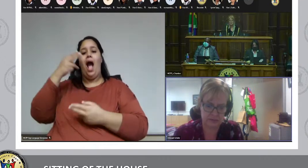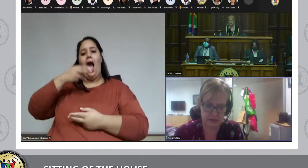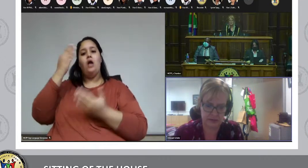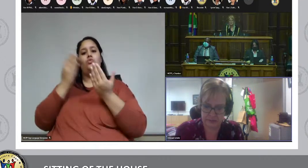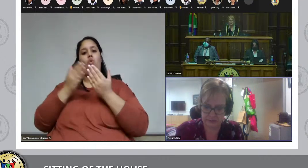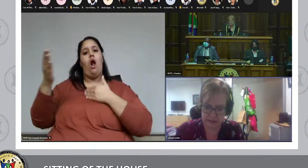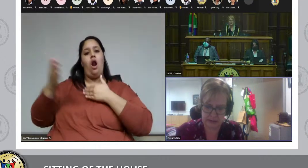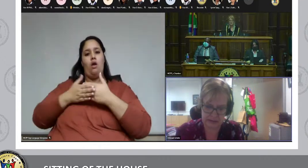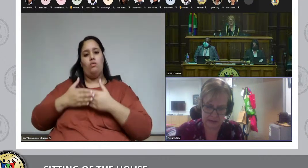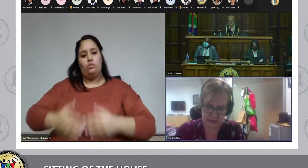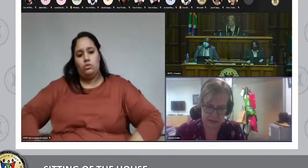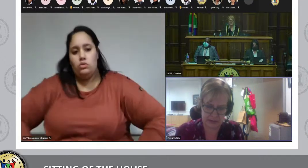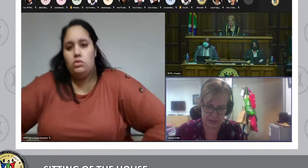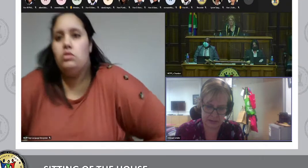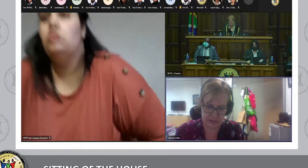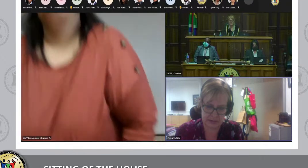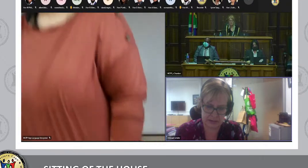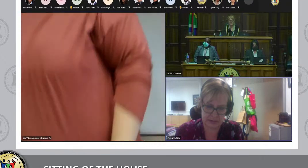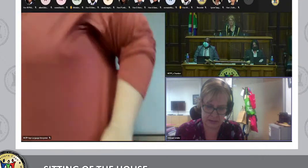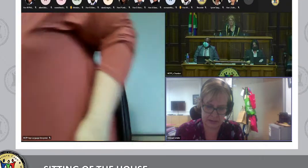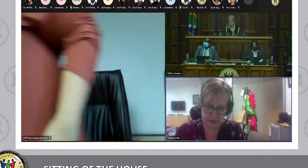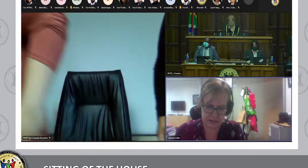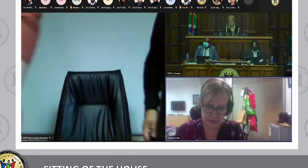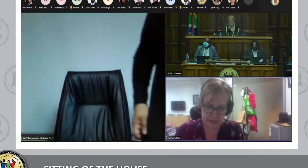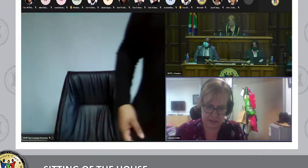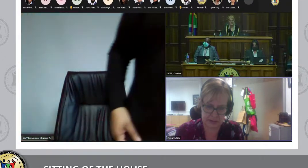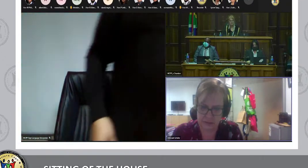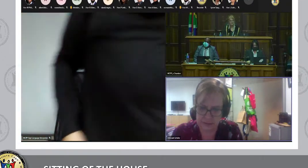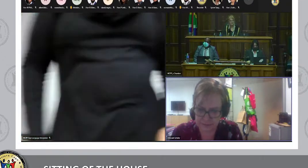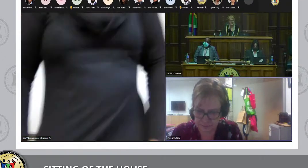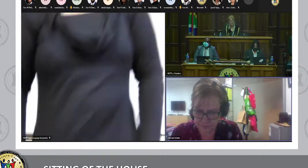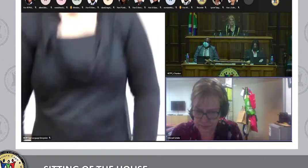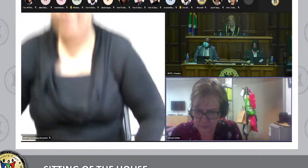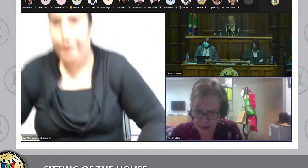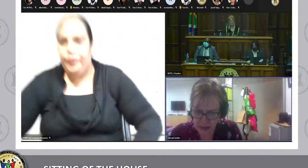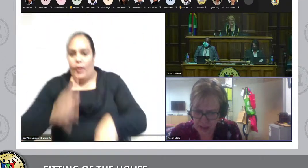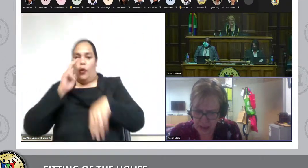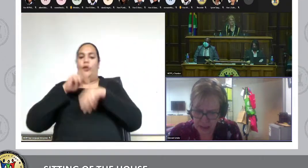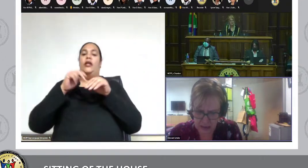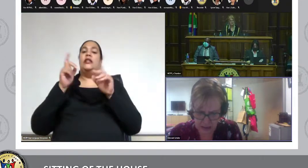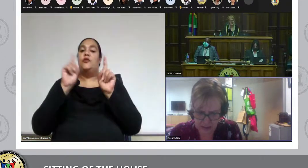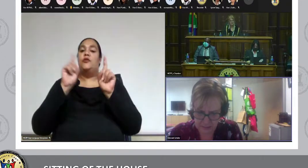and also provided a much needed special needs and school of skill in that area.